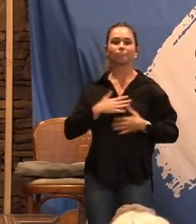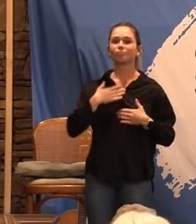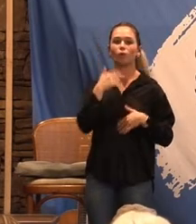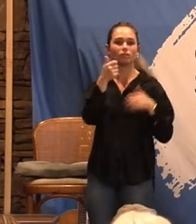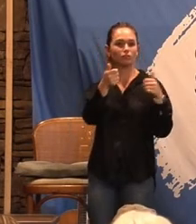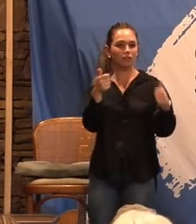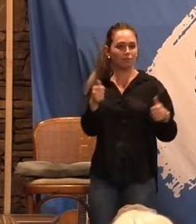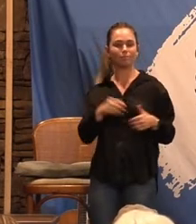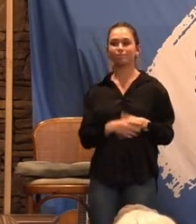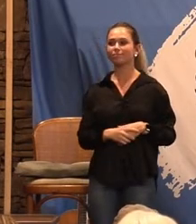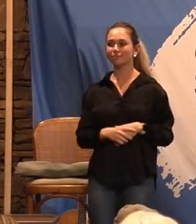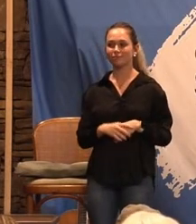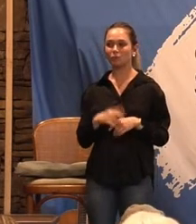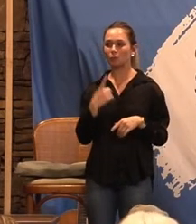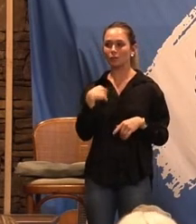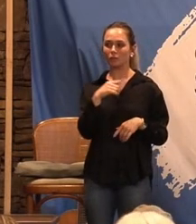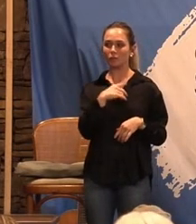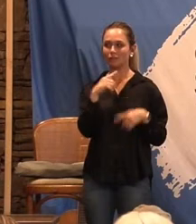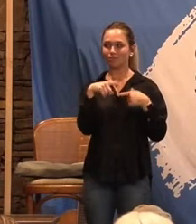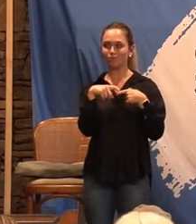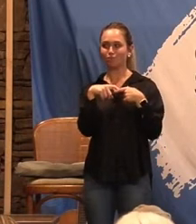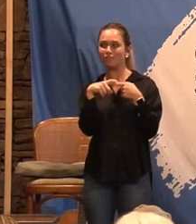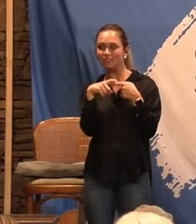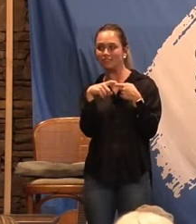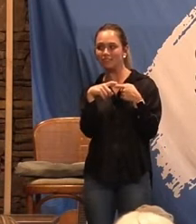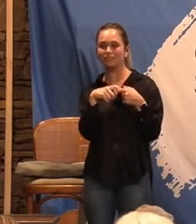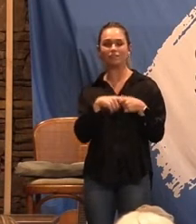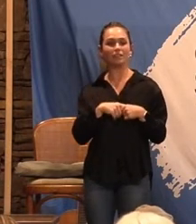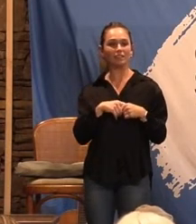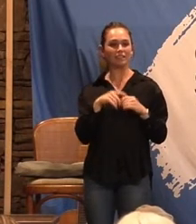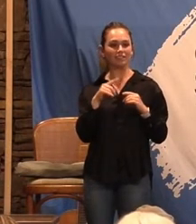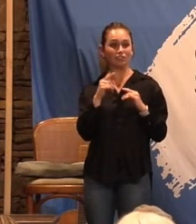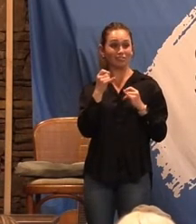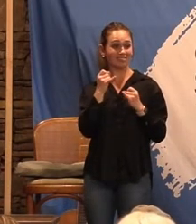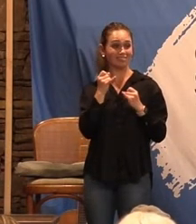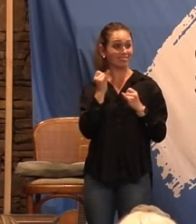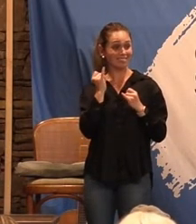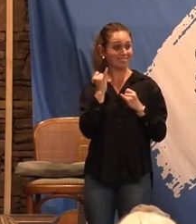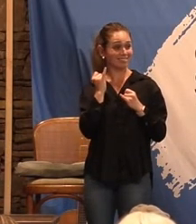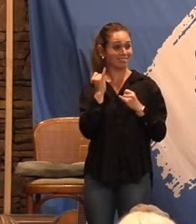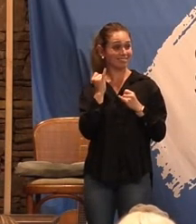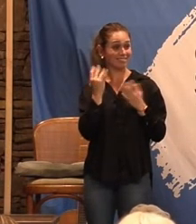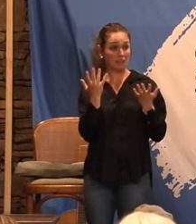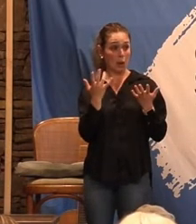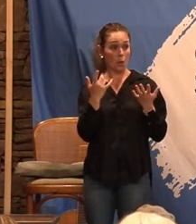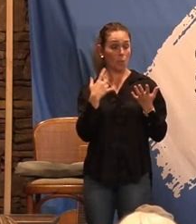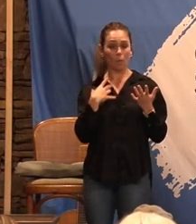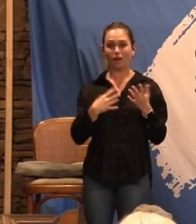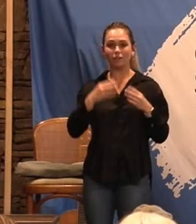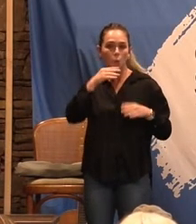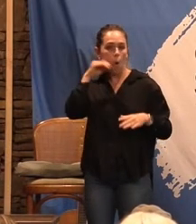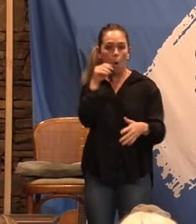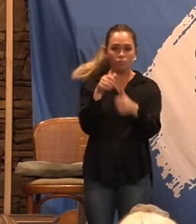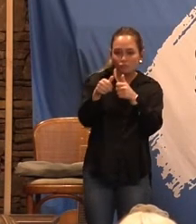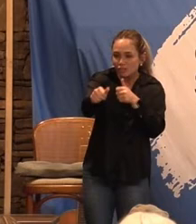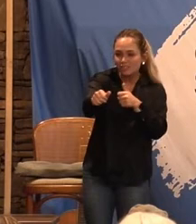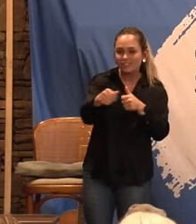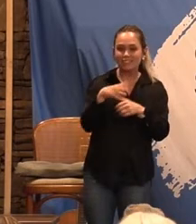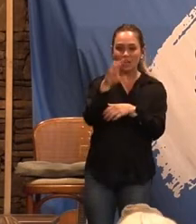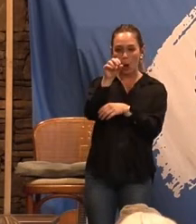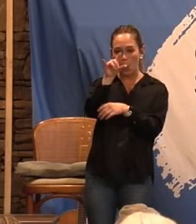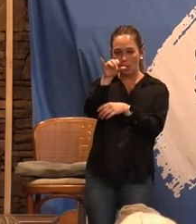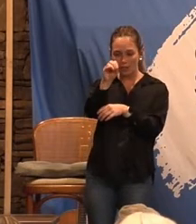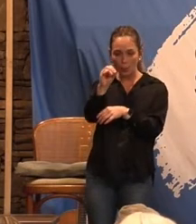yourselves. We're going to take a break, and it's just we're going to home stretch. The Olio is